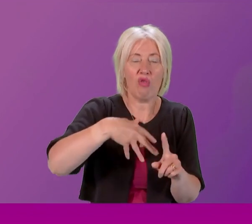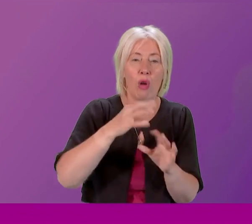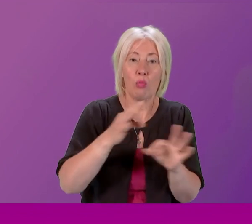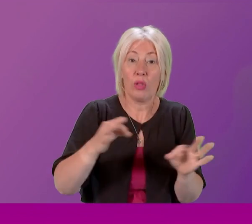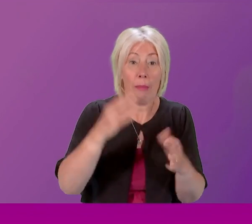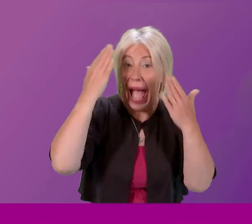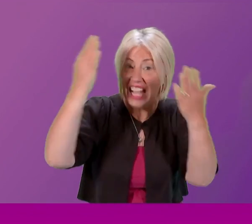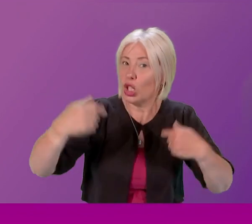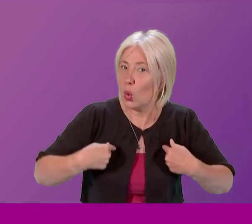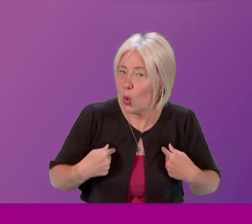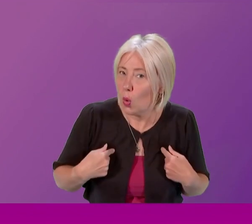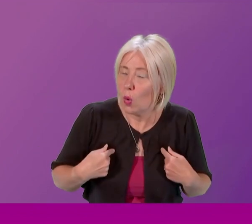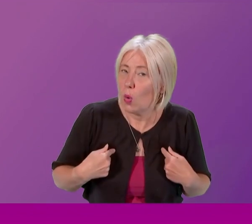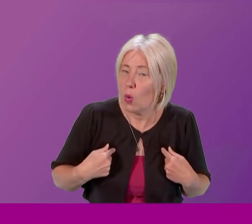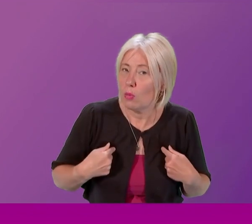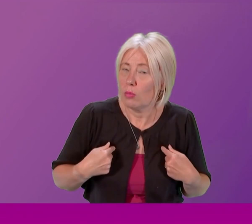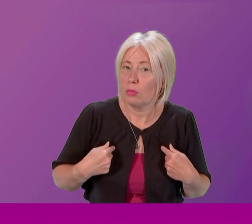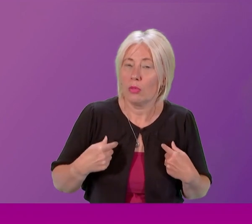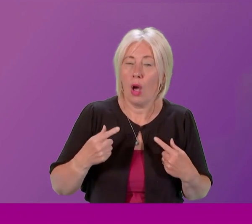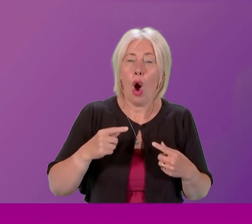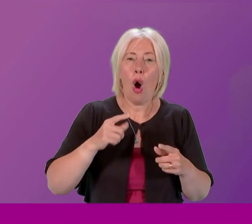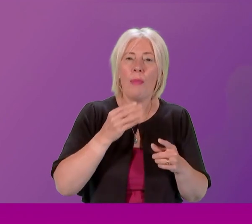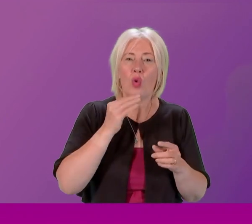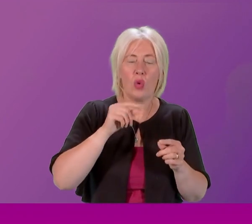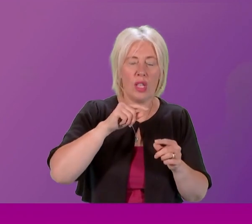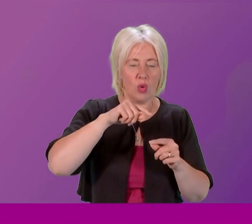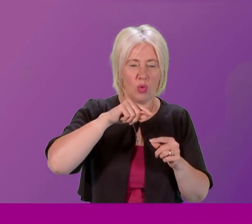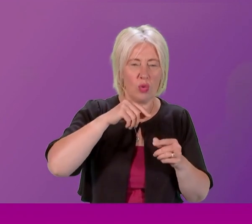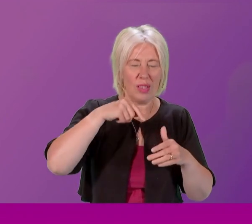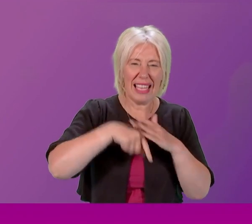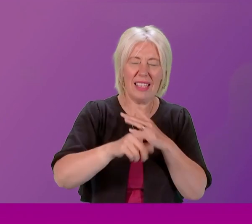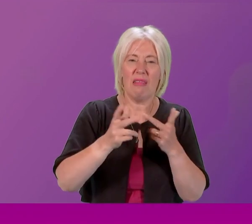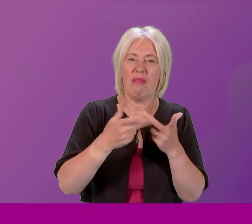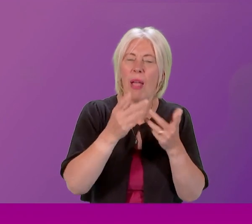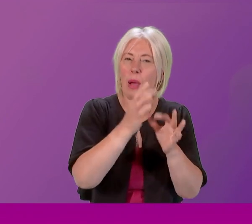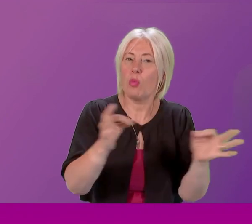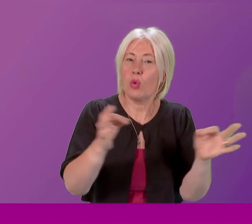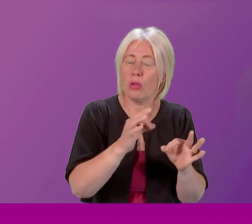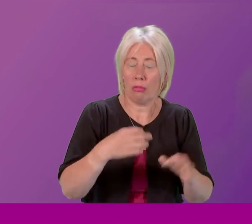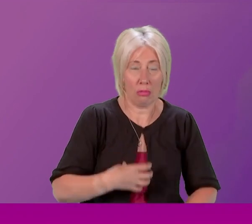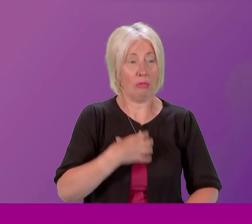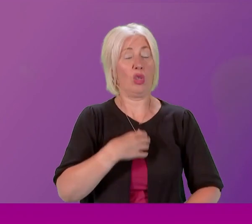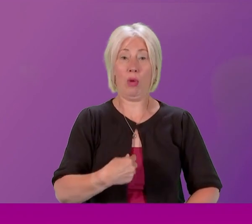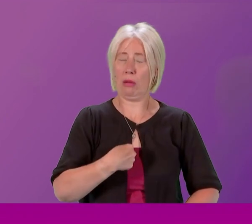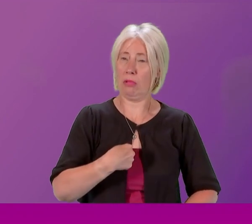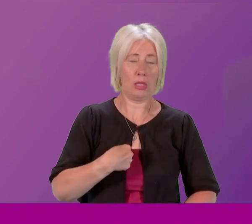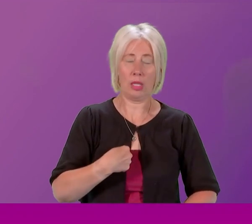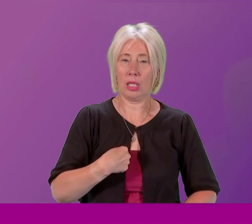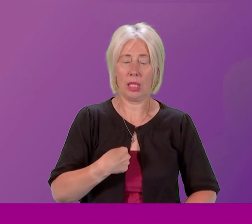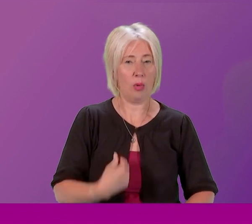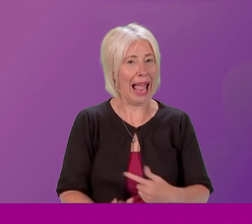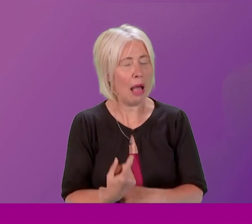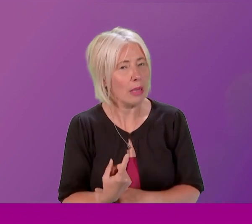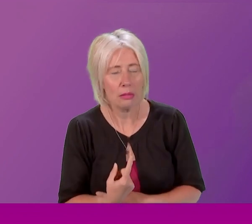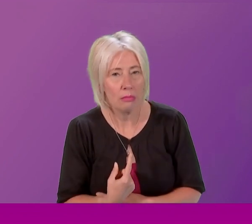without my knowledge, or looped and all sorts of things. And that was quite surprising when it happened, you